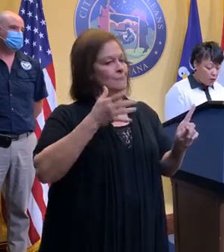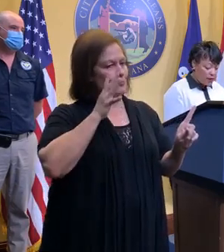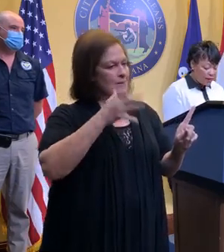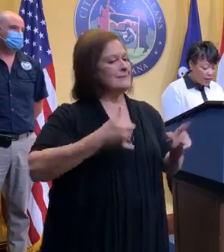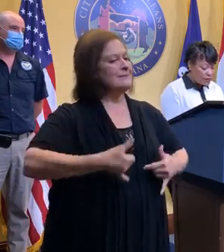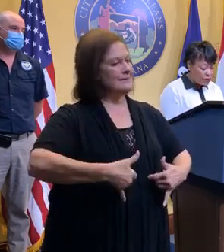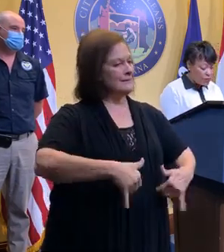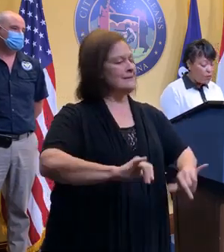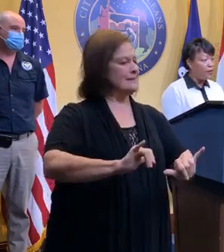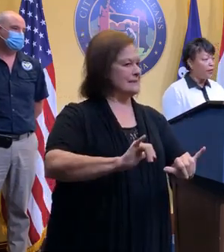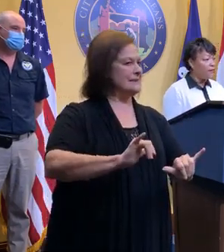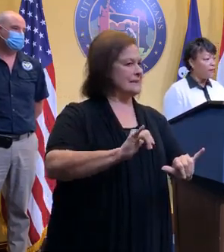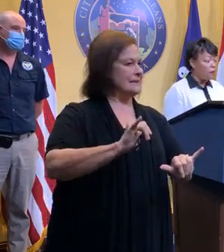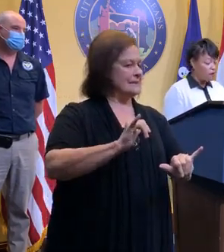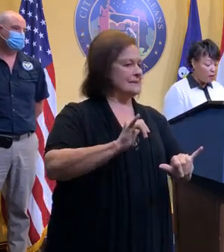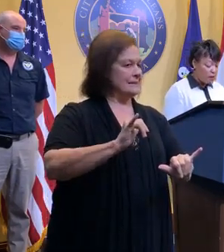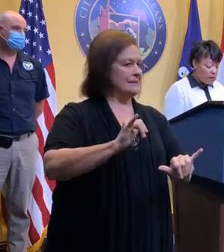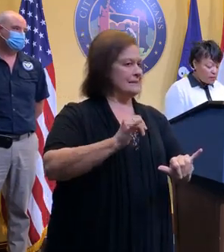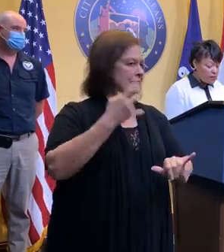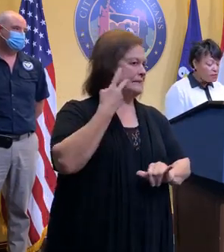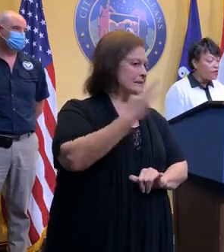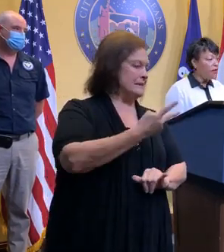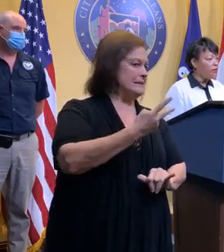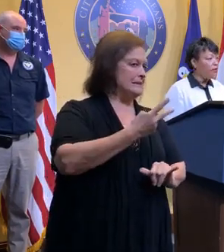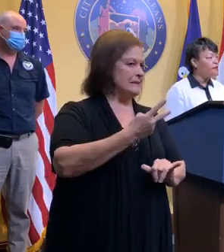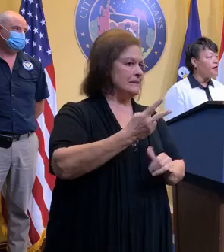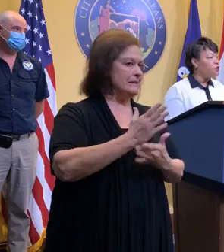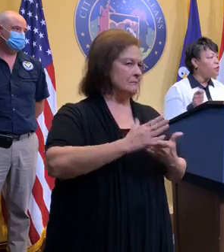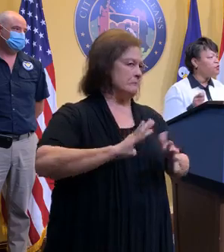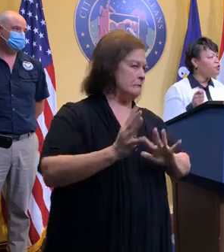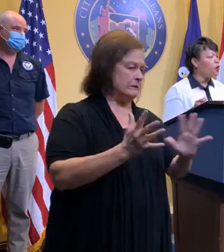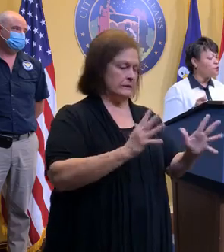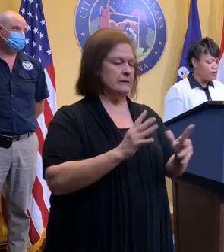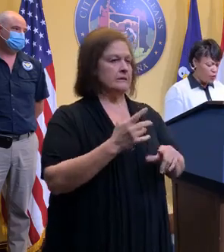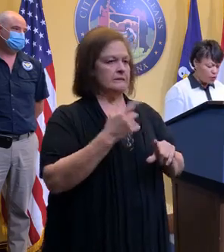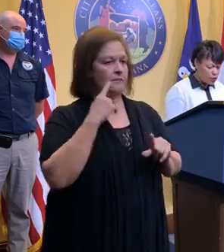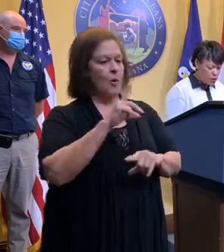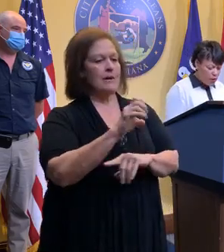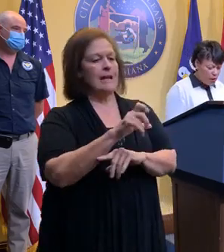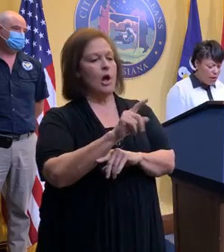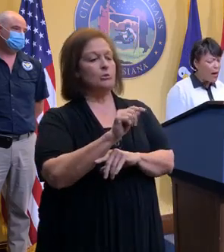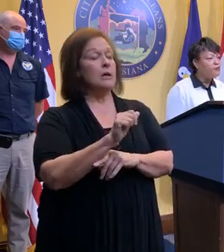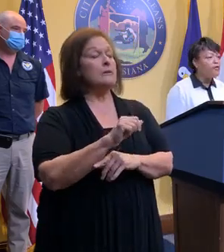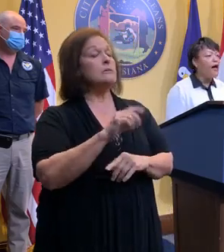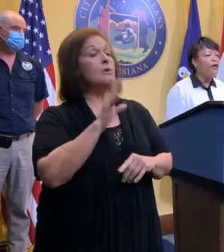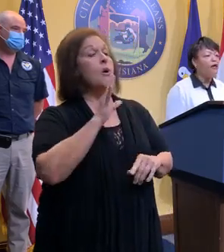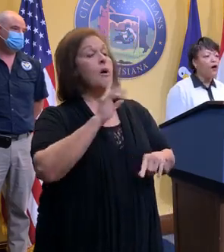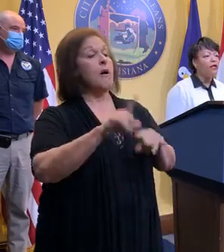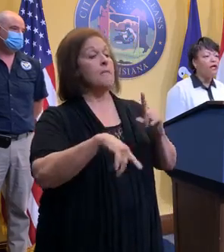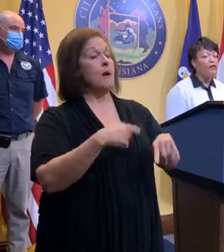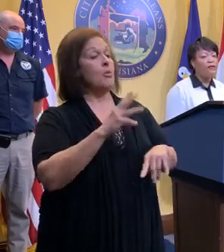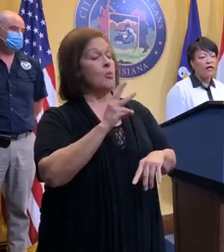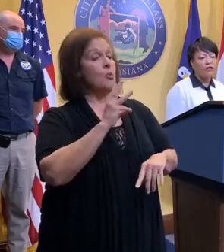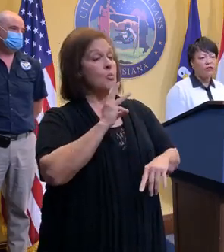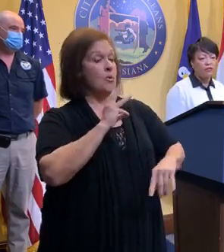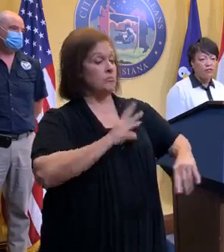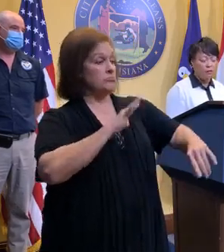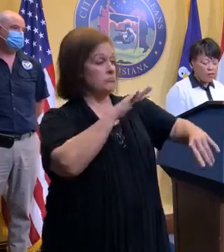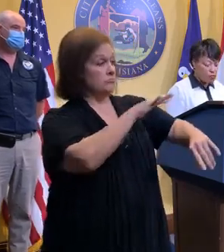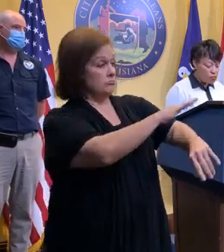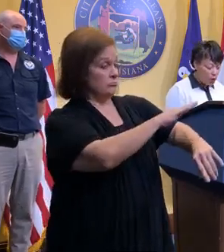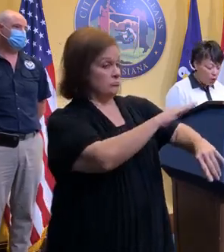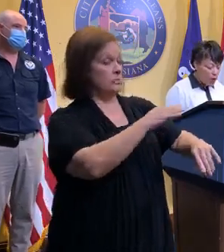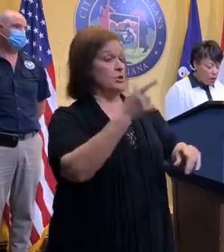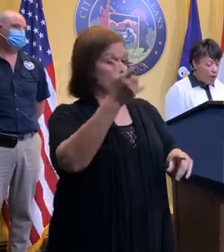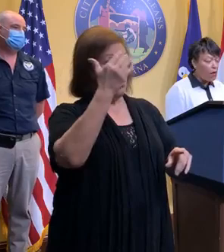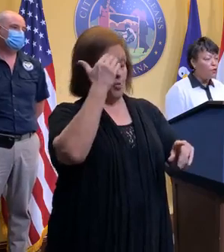impacts related to Hurricane Delta. This is in the area of storm surge outside of our levee protection